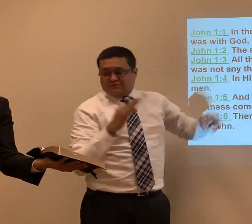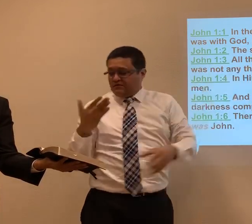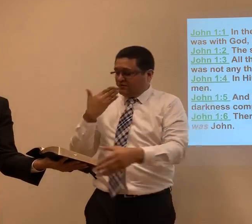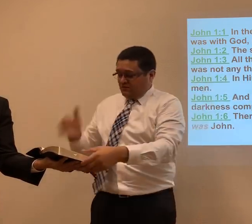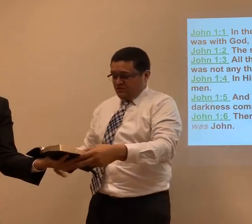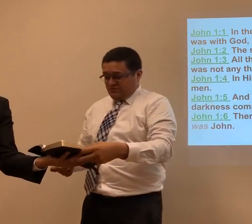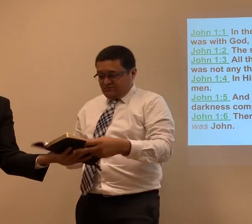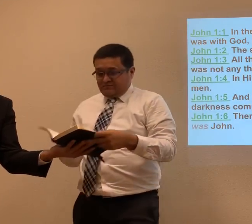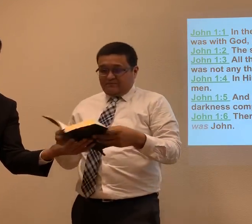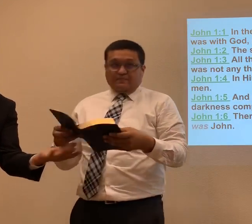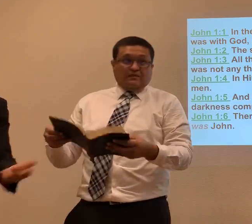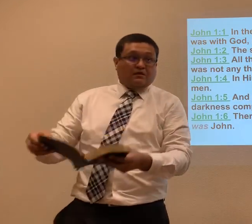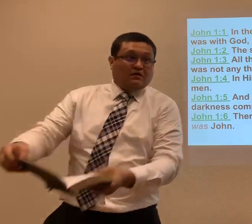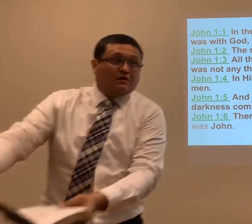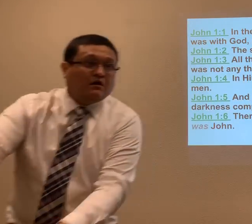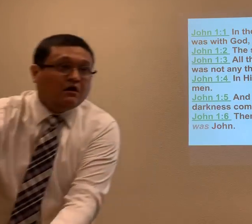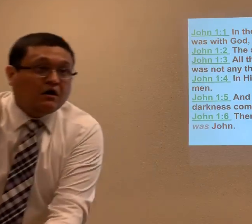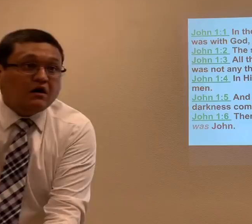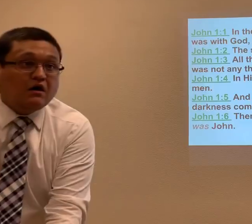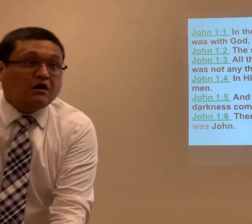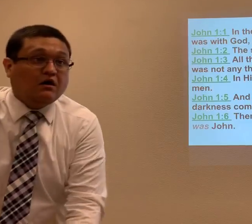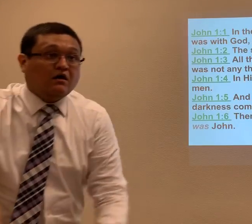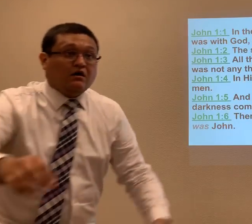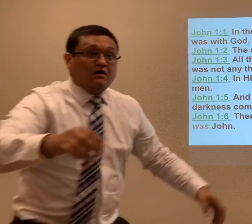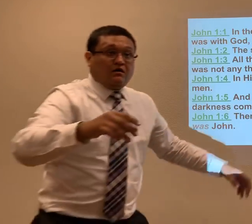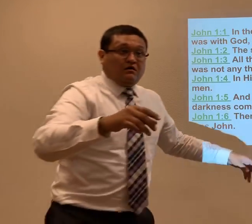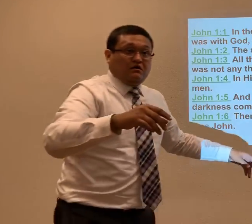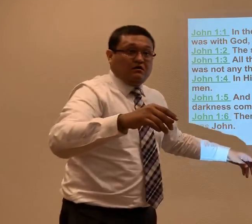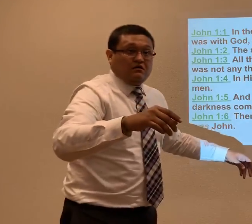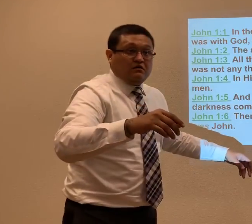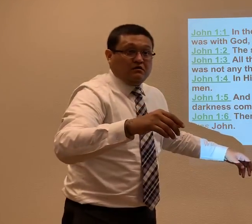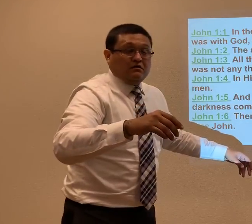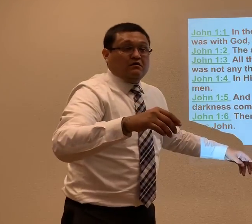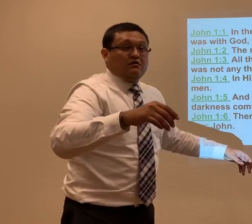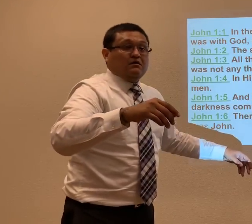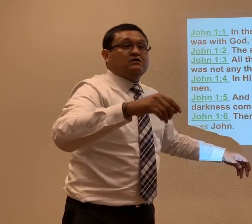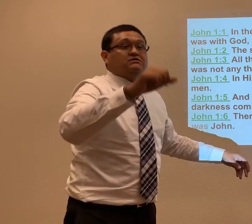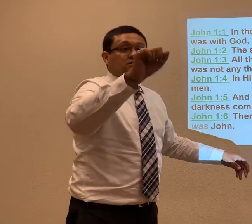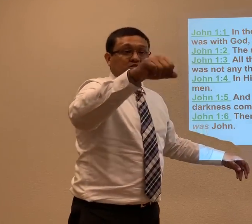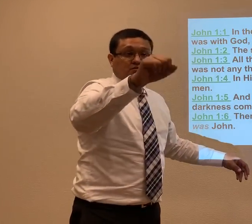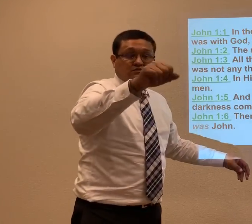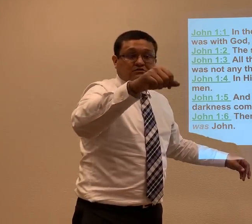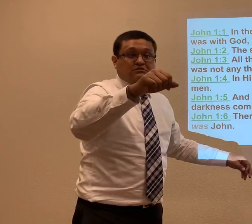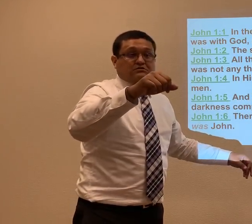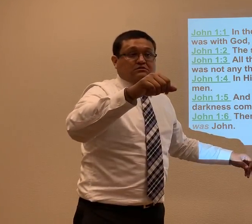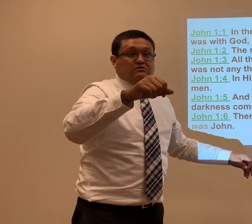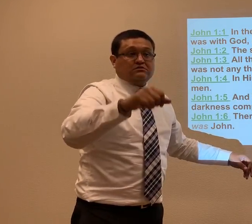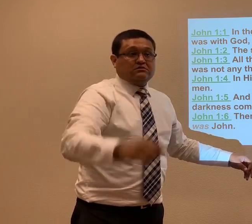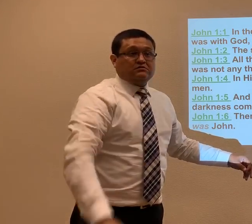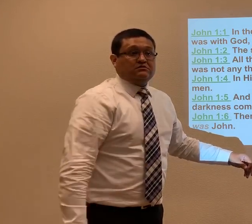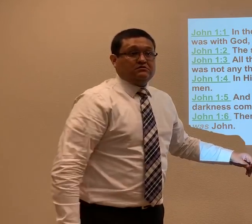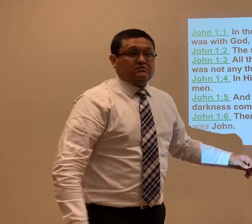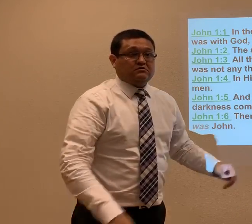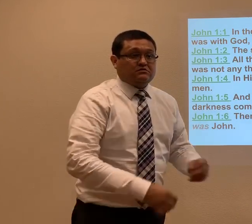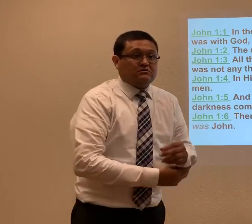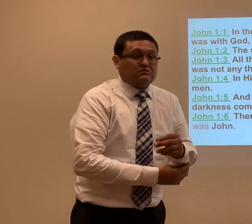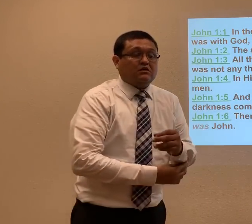this at home. Thank you, Lord. I know there's another verse, too, about the mountains and the trees.